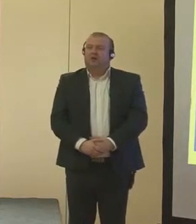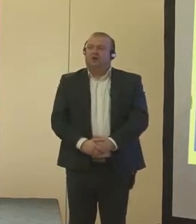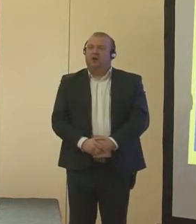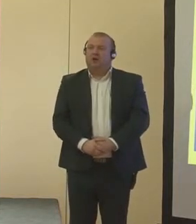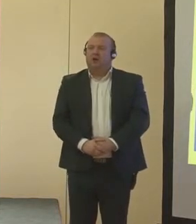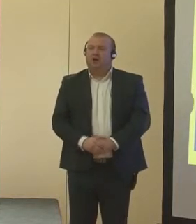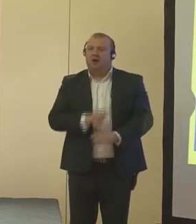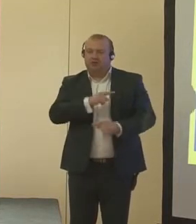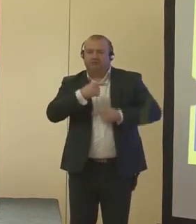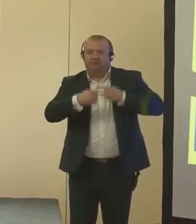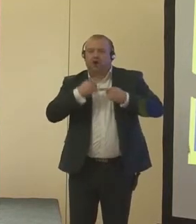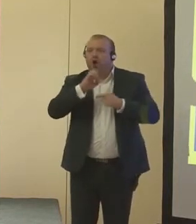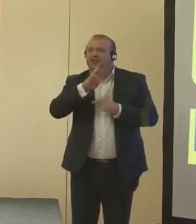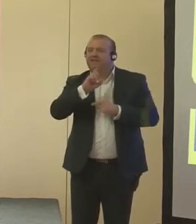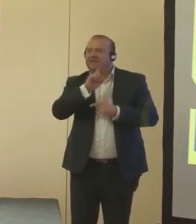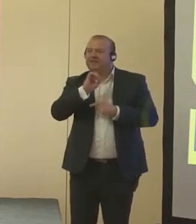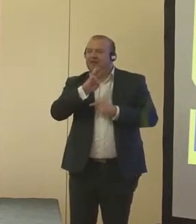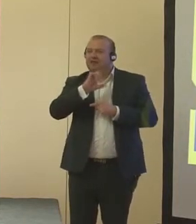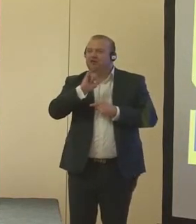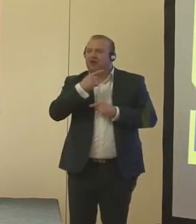of what's important to make things work.